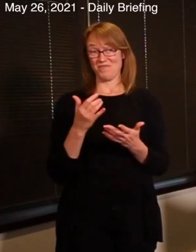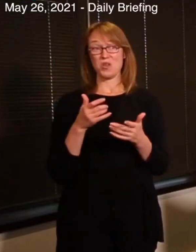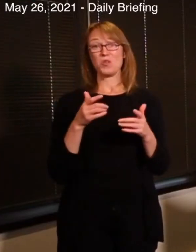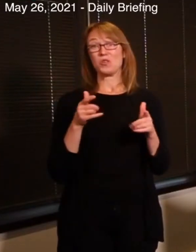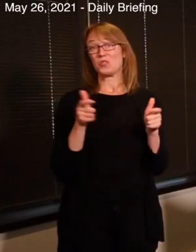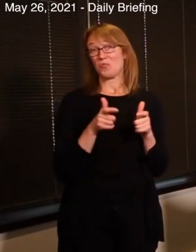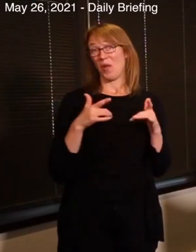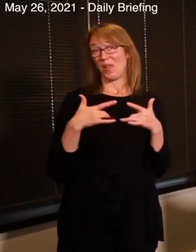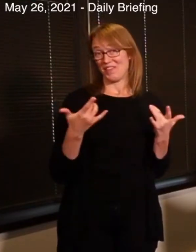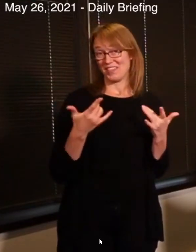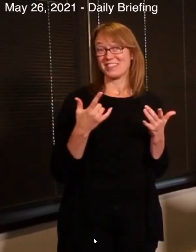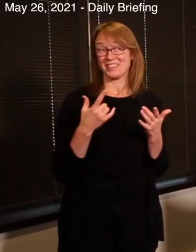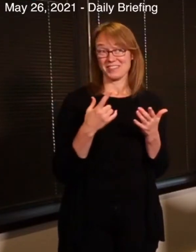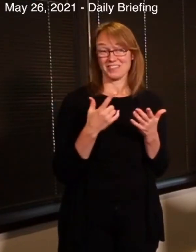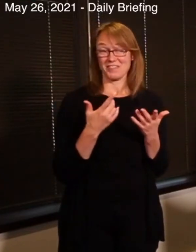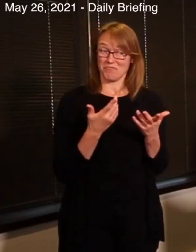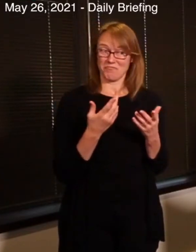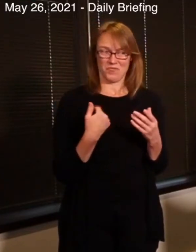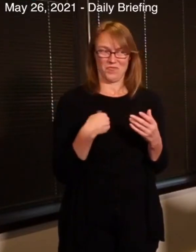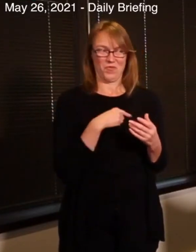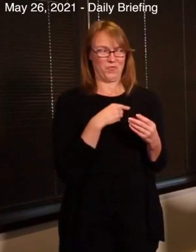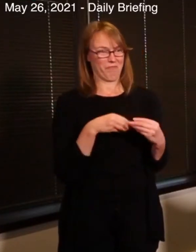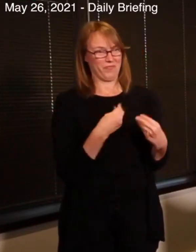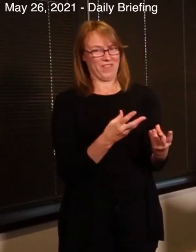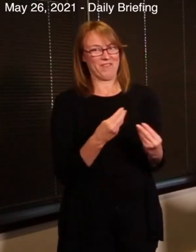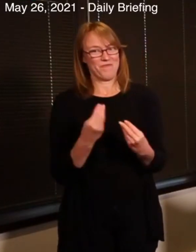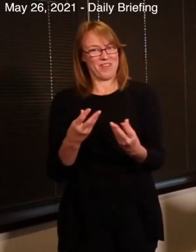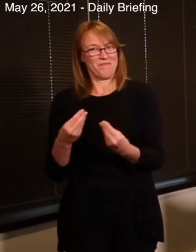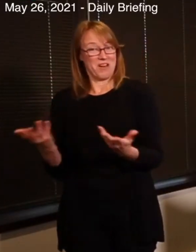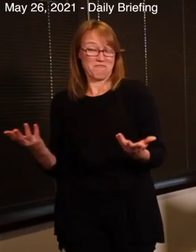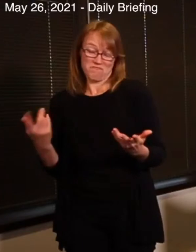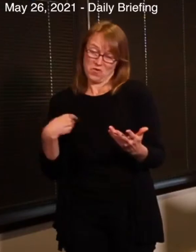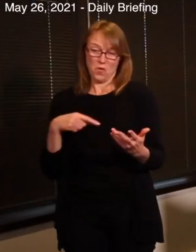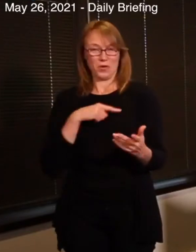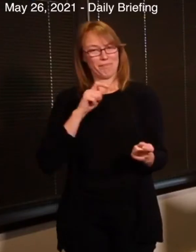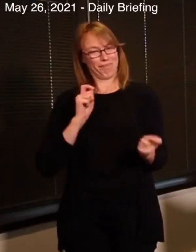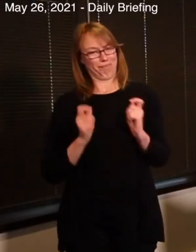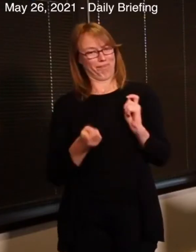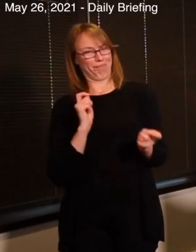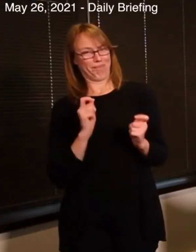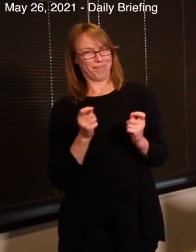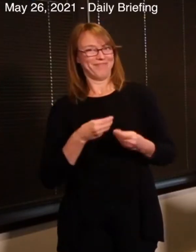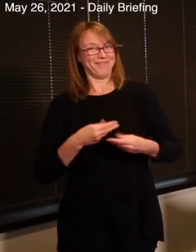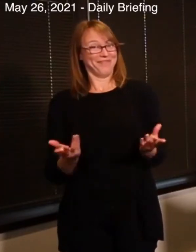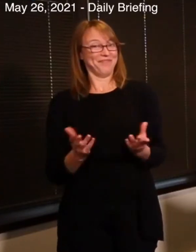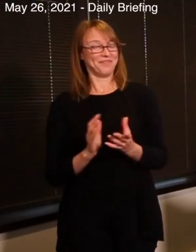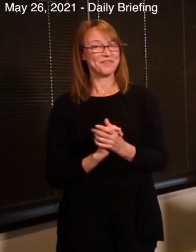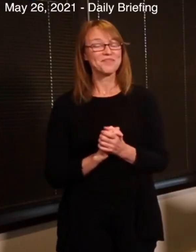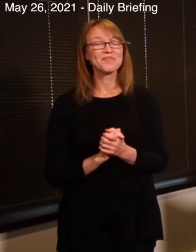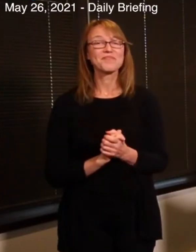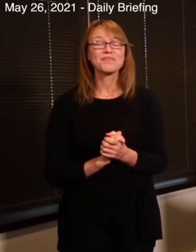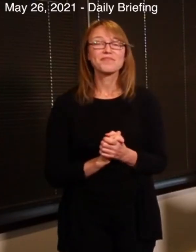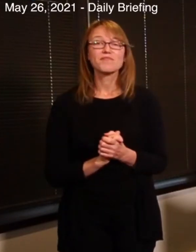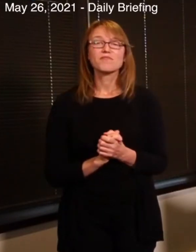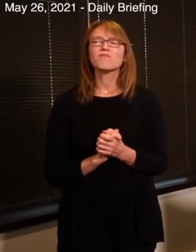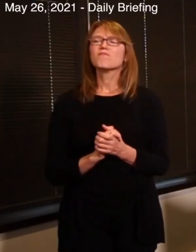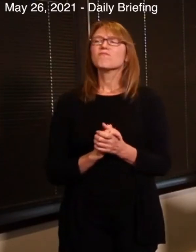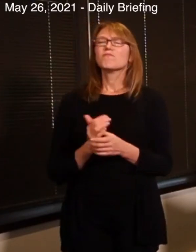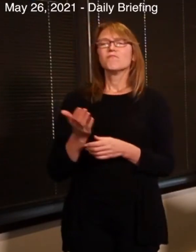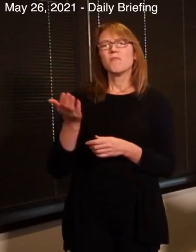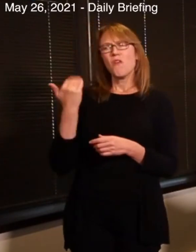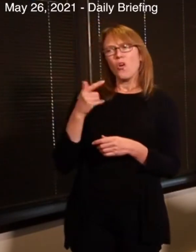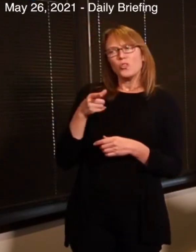through it. You've talked about COVID long haulers returning to the hospital in previous briefings. Mm-hmm. Are those